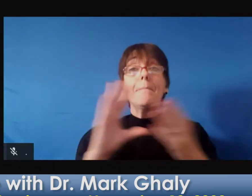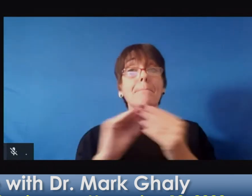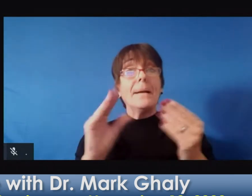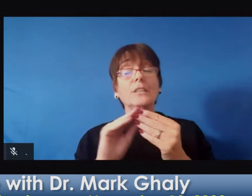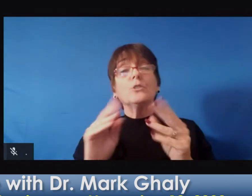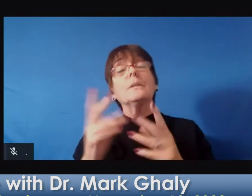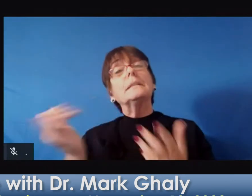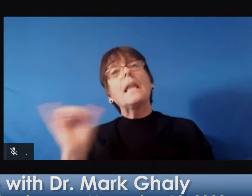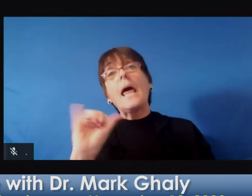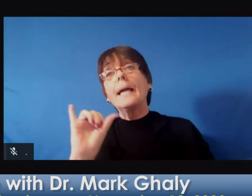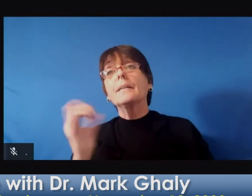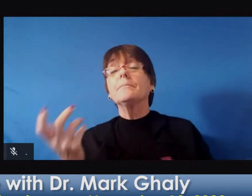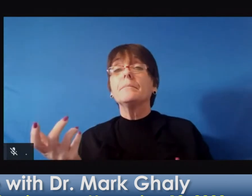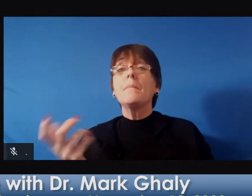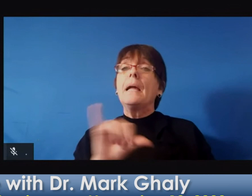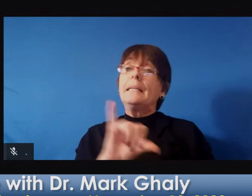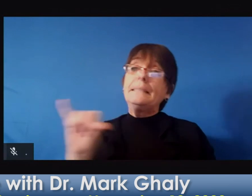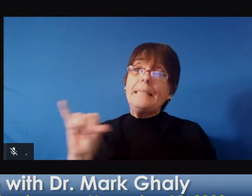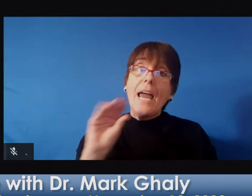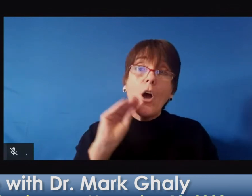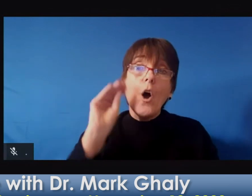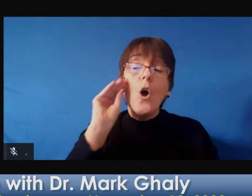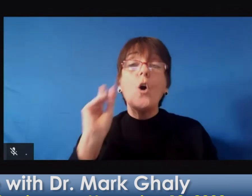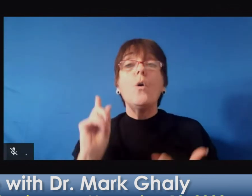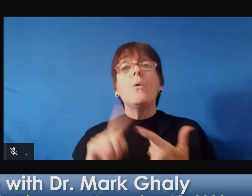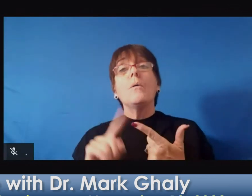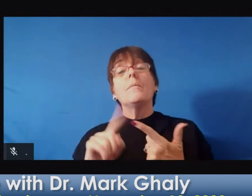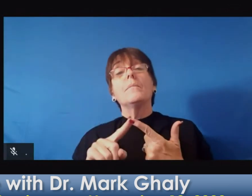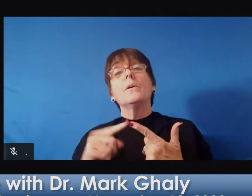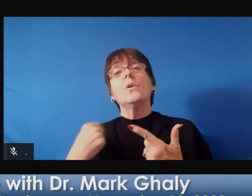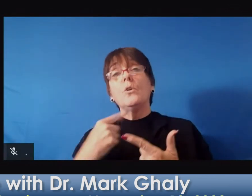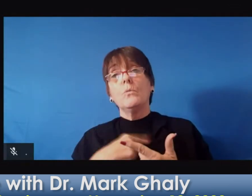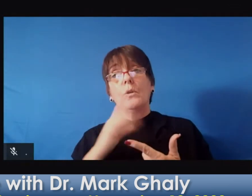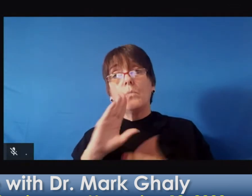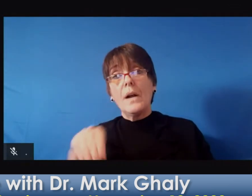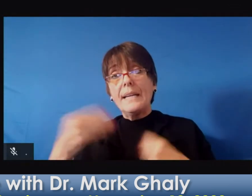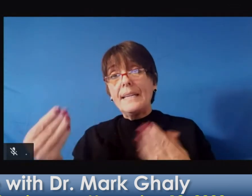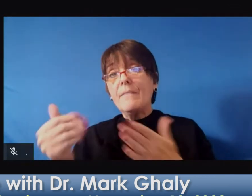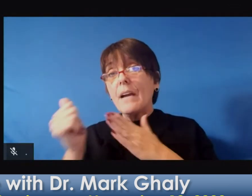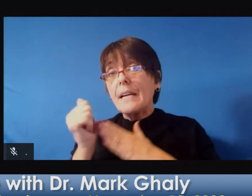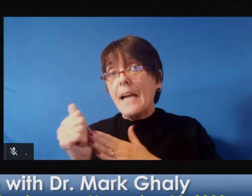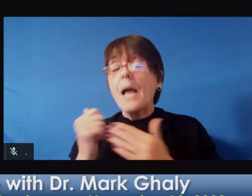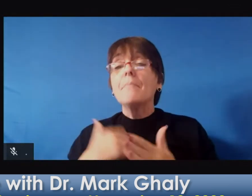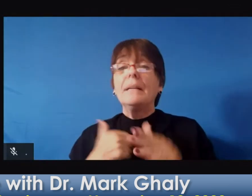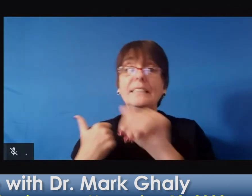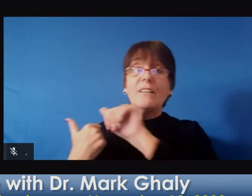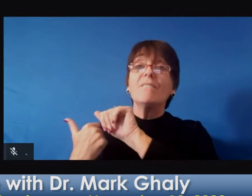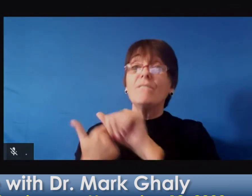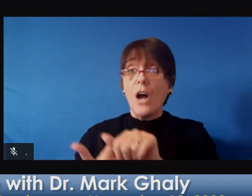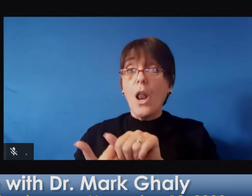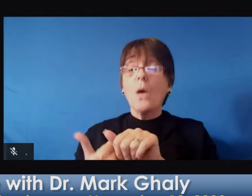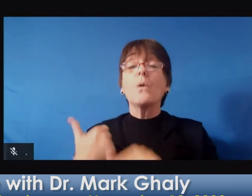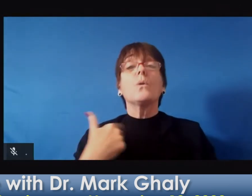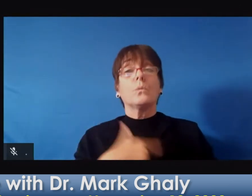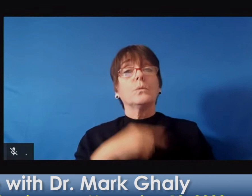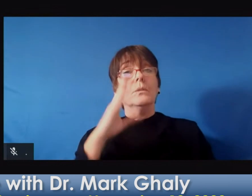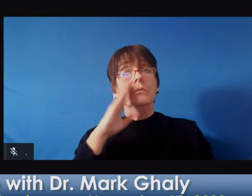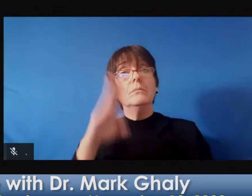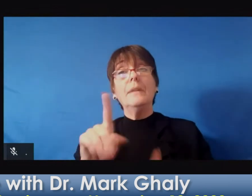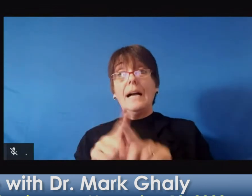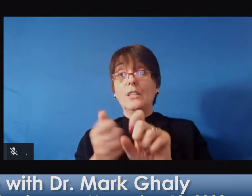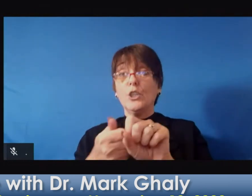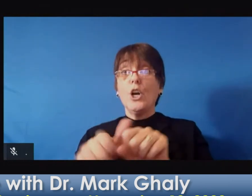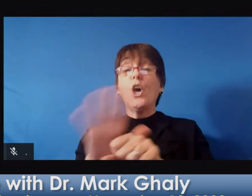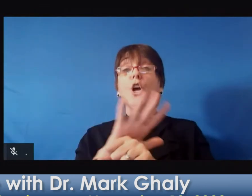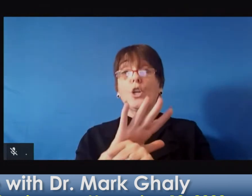much about stay at home. We're going to give guidance. Please follow the guidance. We know as COVID